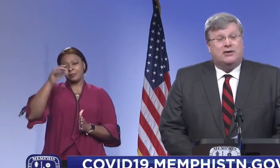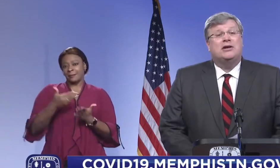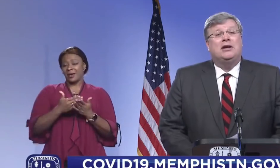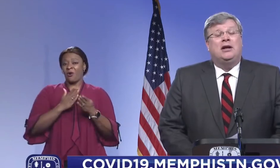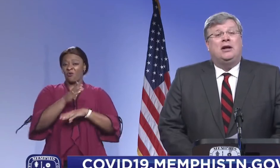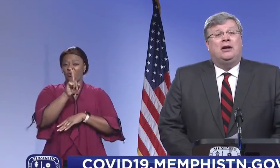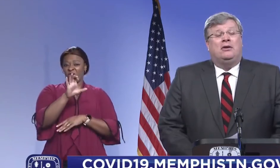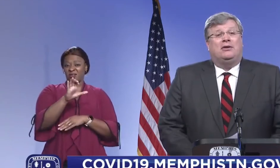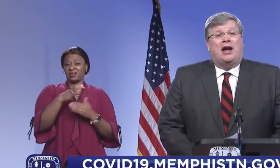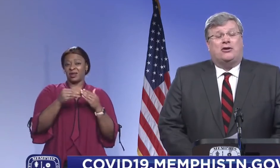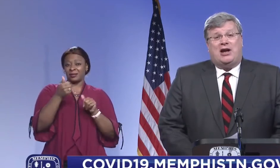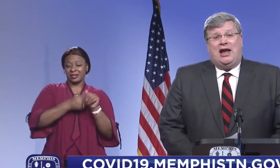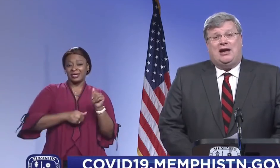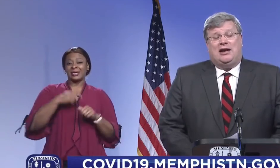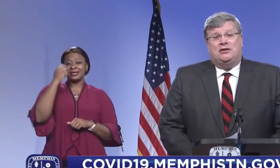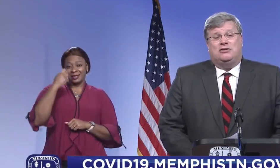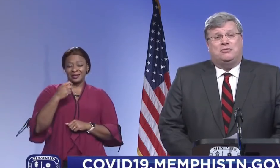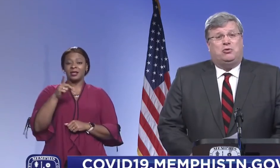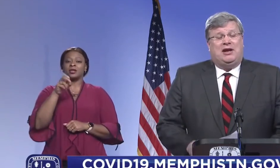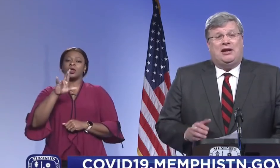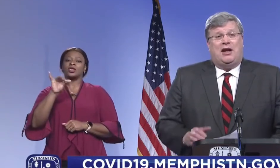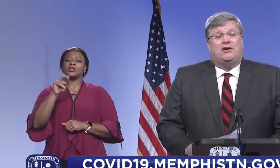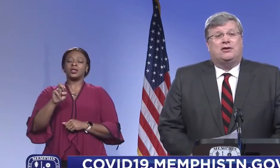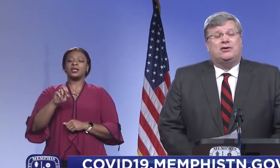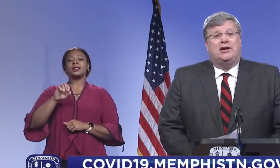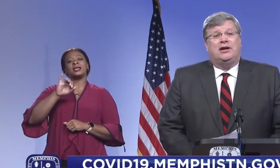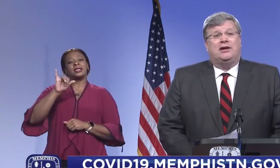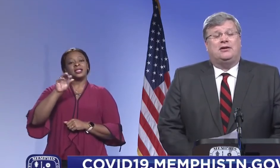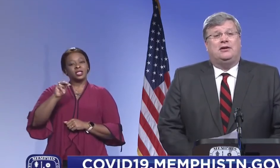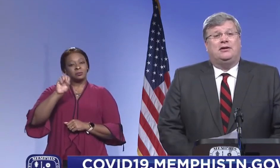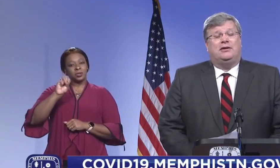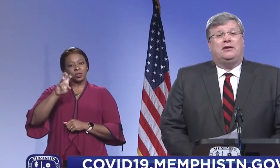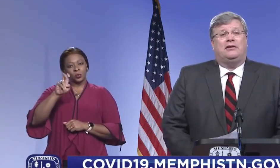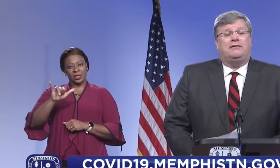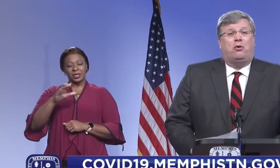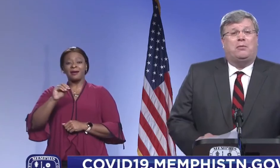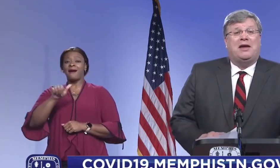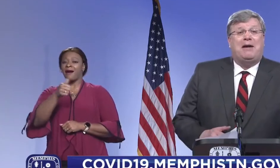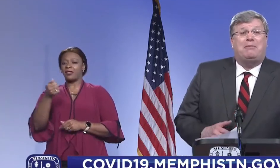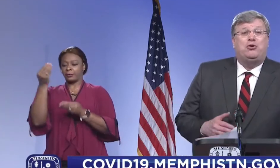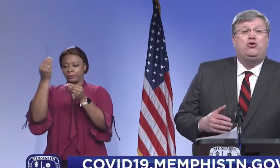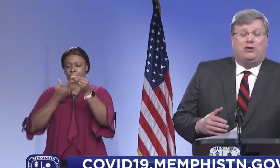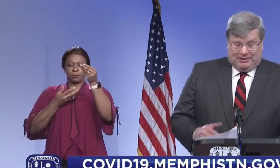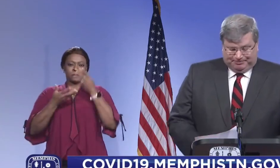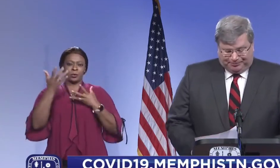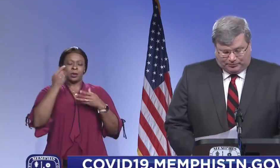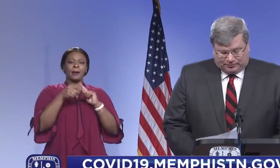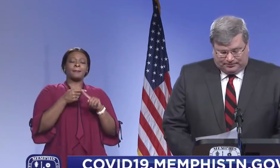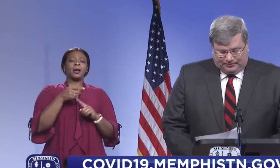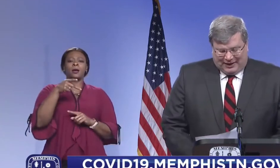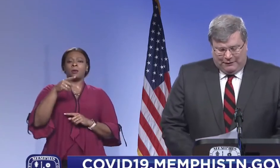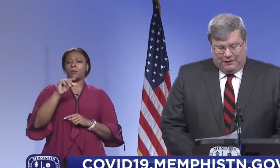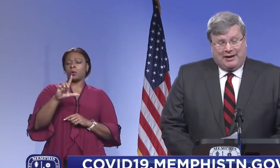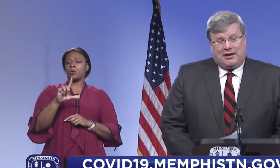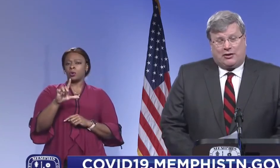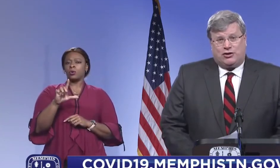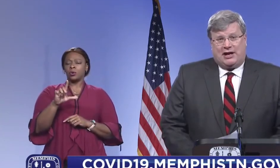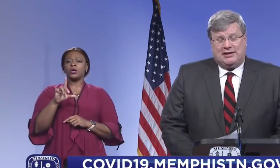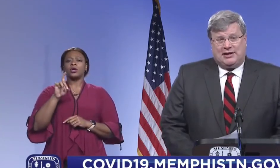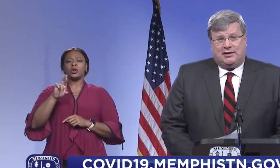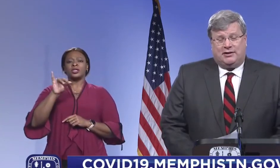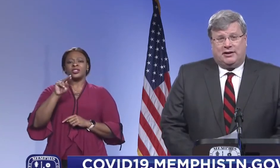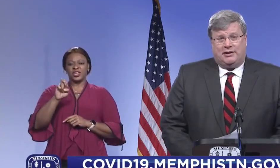$100. Well, Dr. Jain and Jim Sweeney and others informed me about pooling. And Dr.